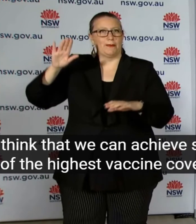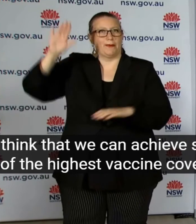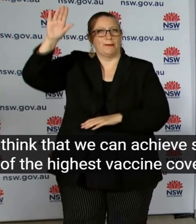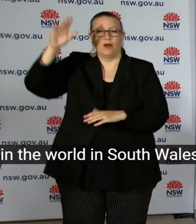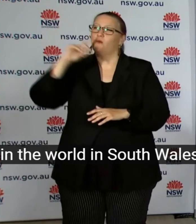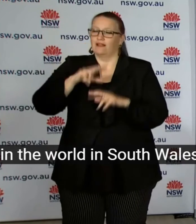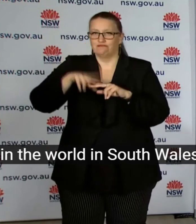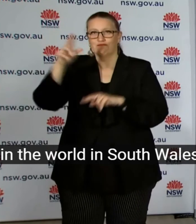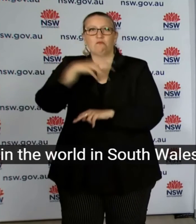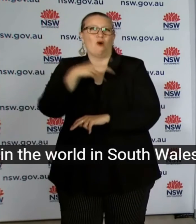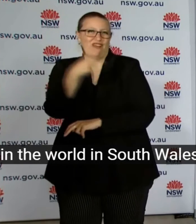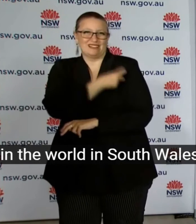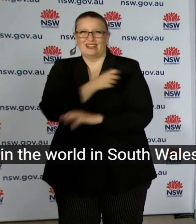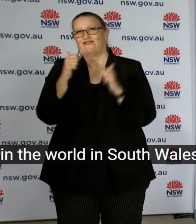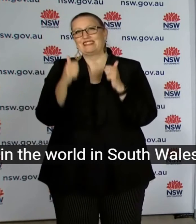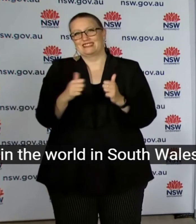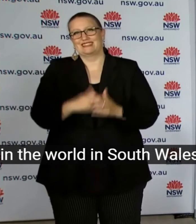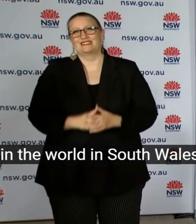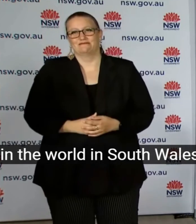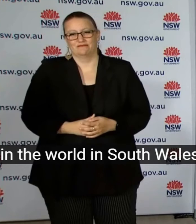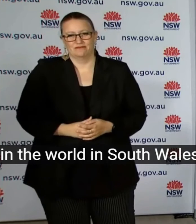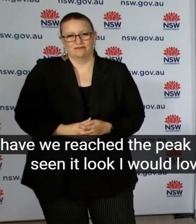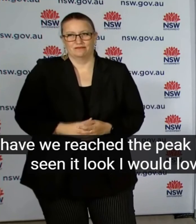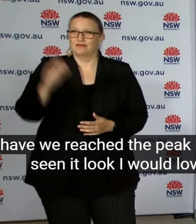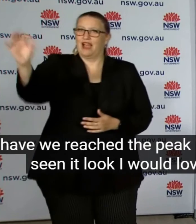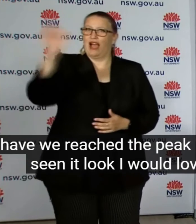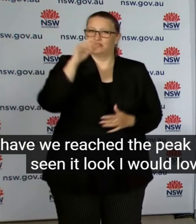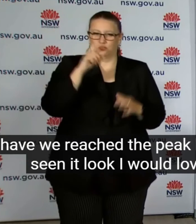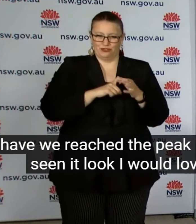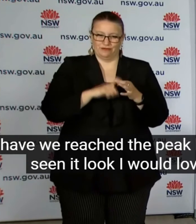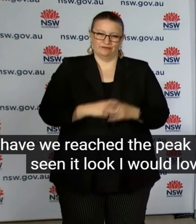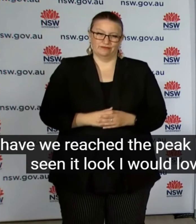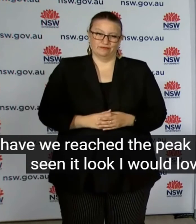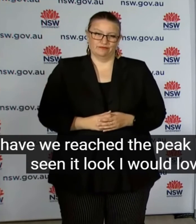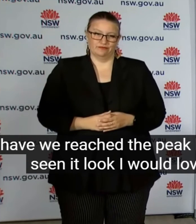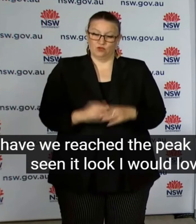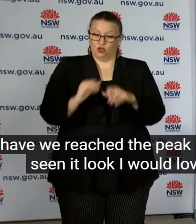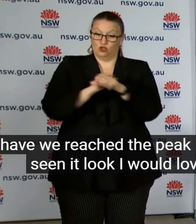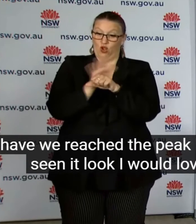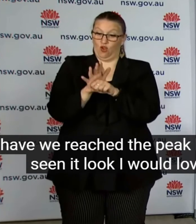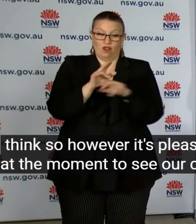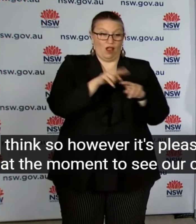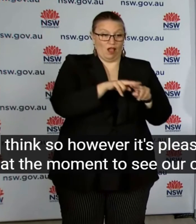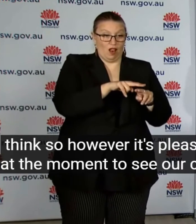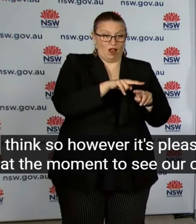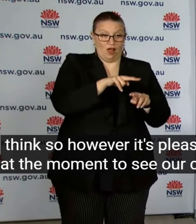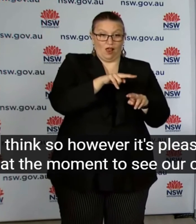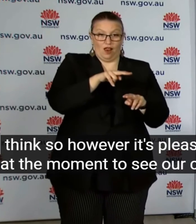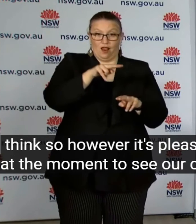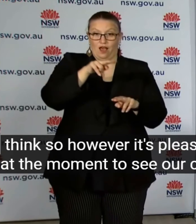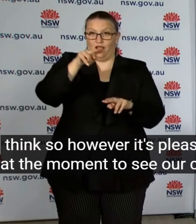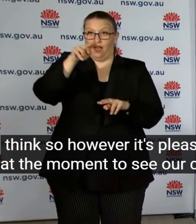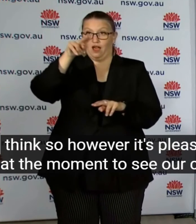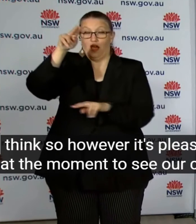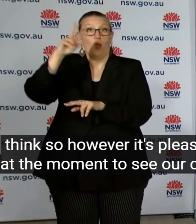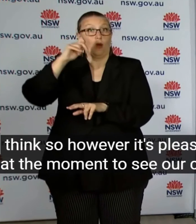reached the peak? Have we seen it? Look, I would love to think so. However, it's pleasing at the moment